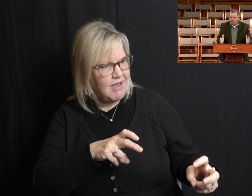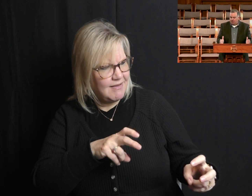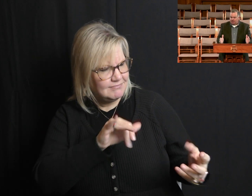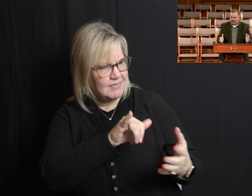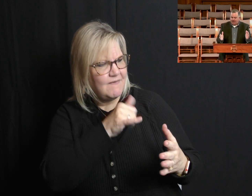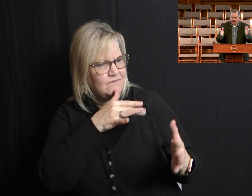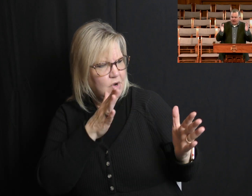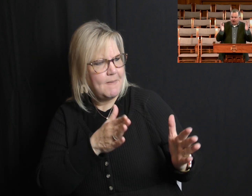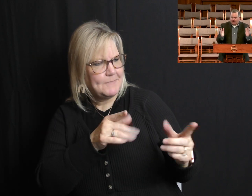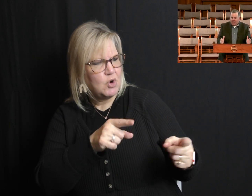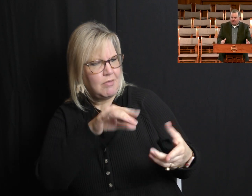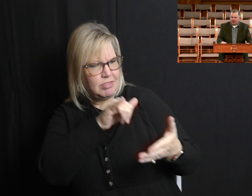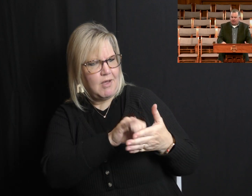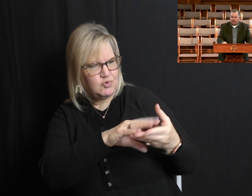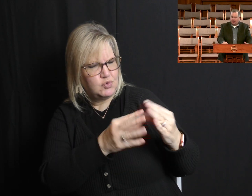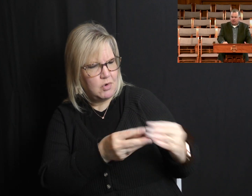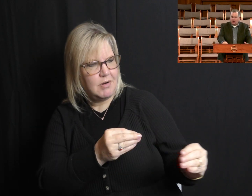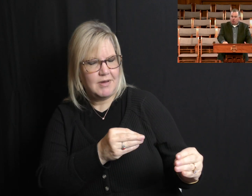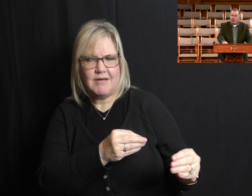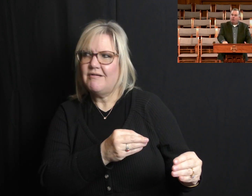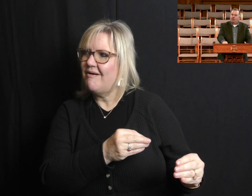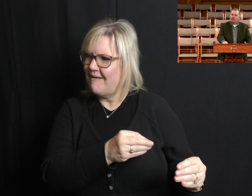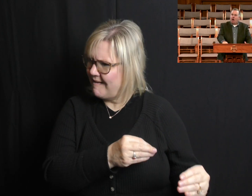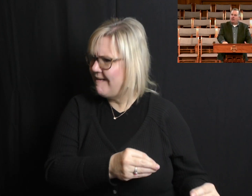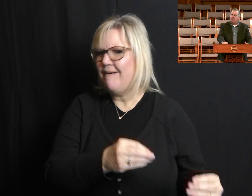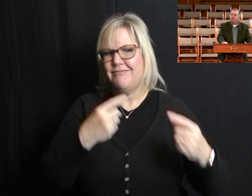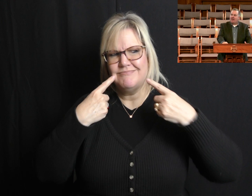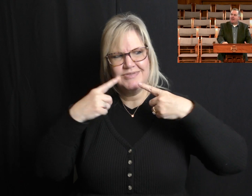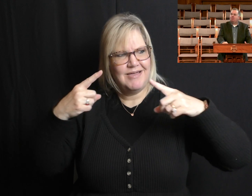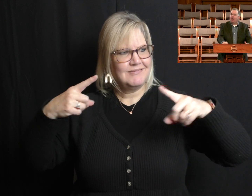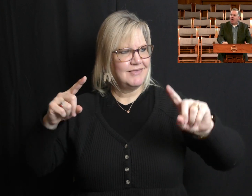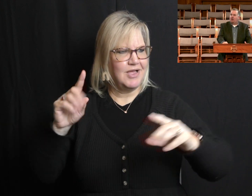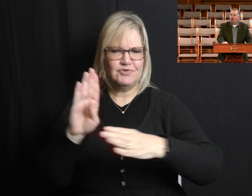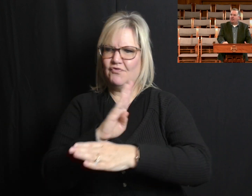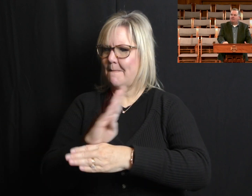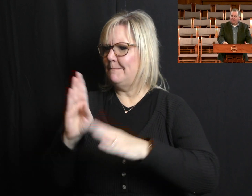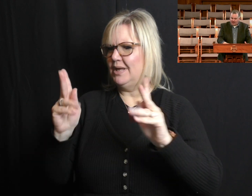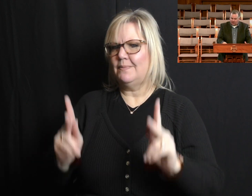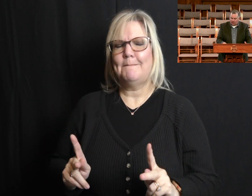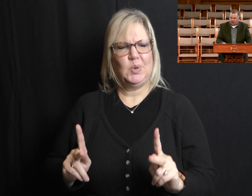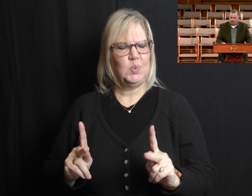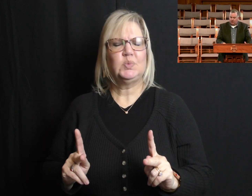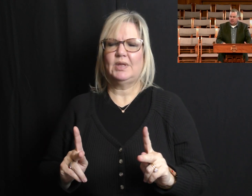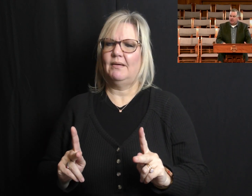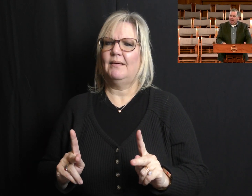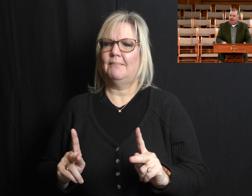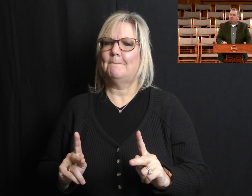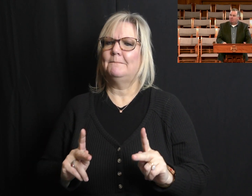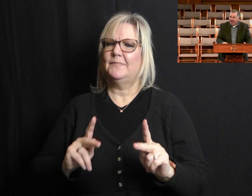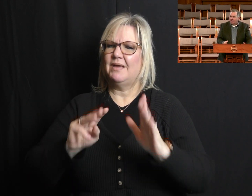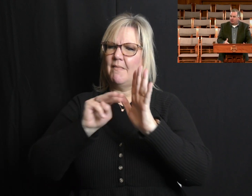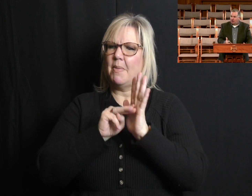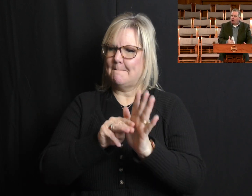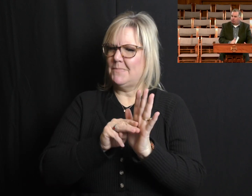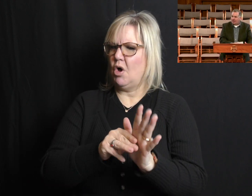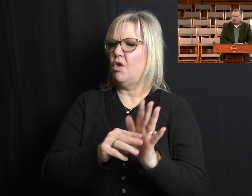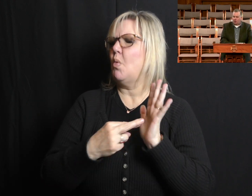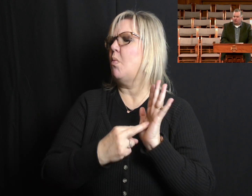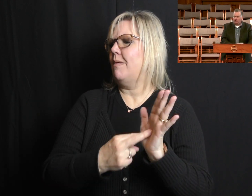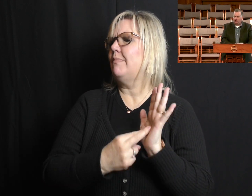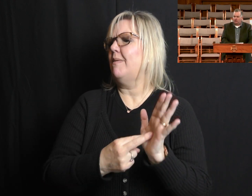our community and in our county. We would have thought him to be a model investor and manager